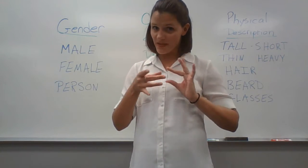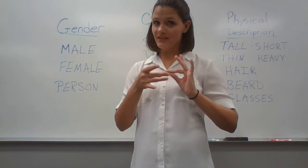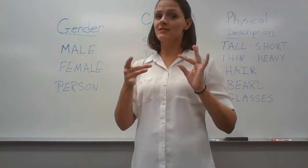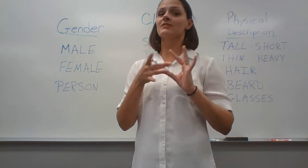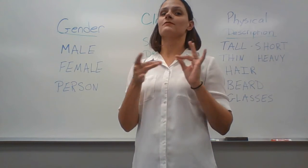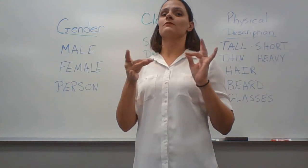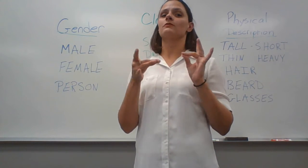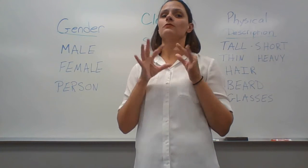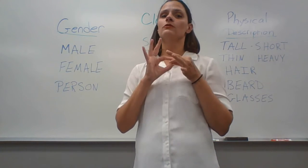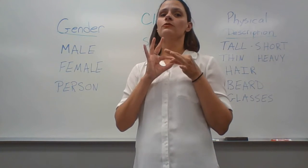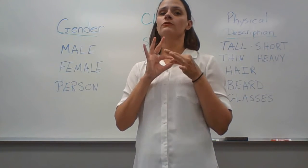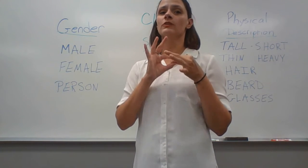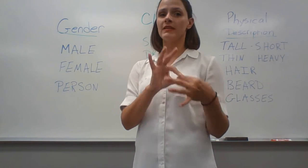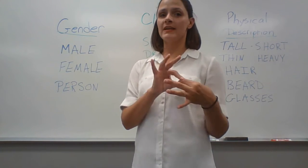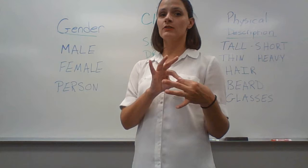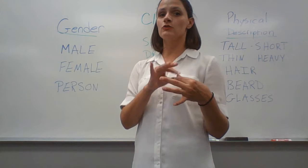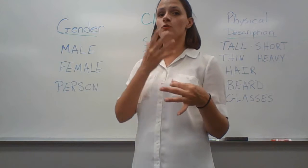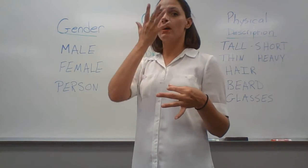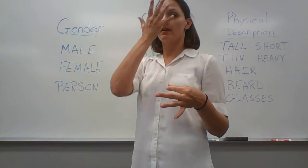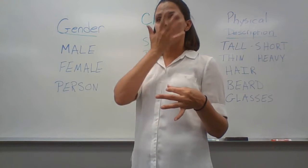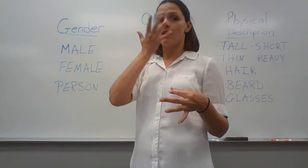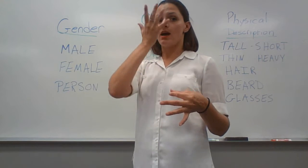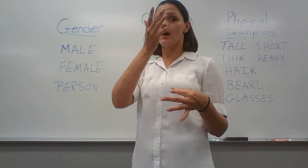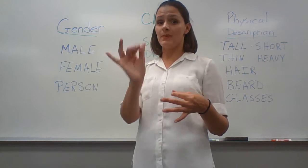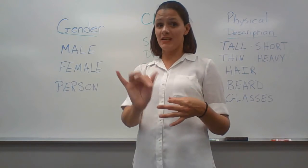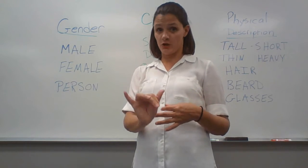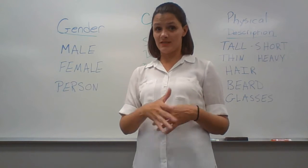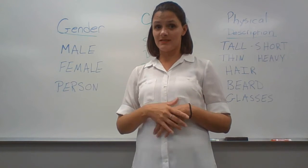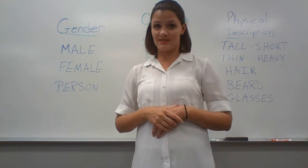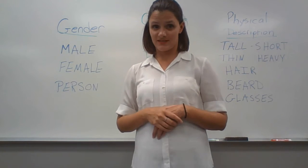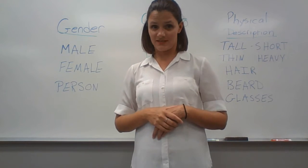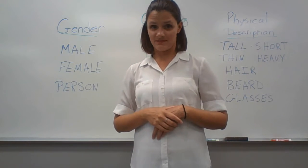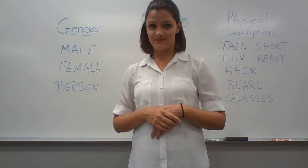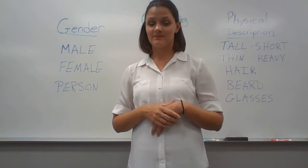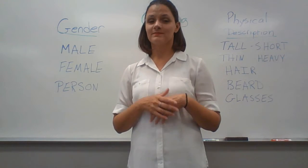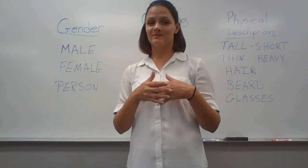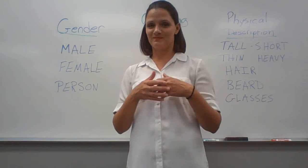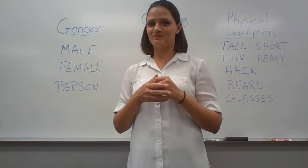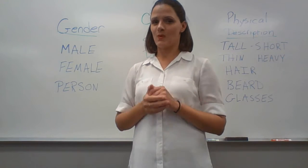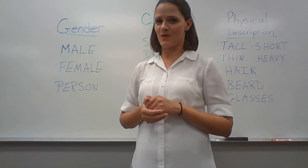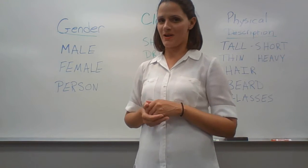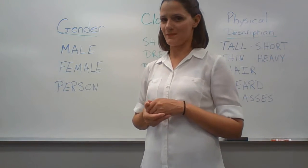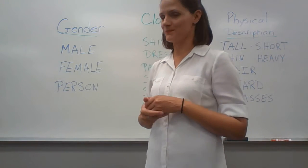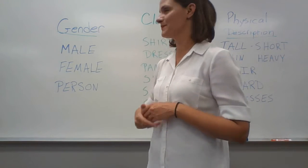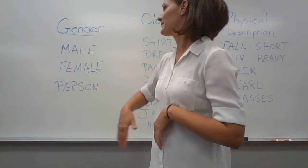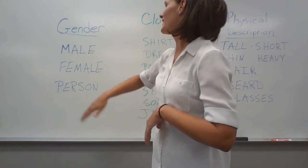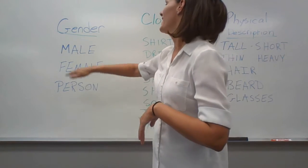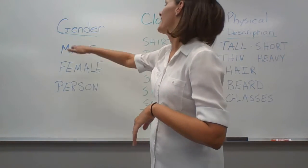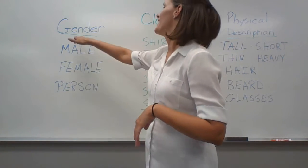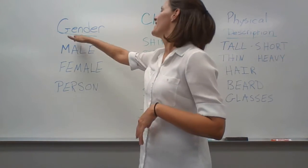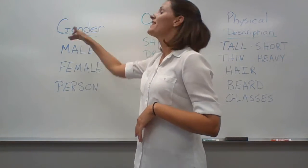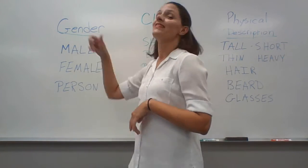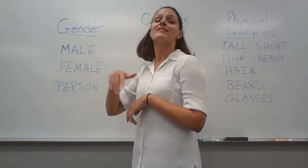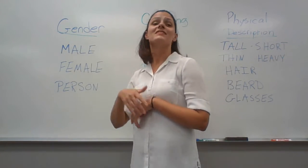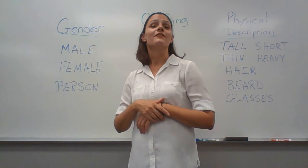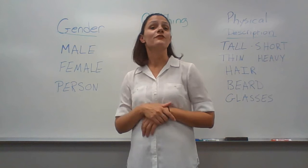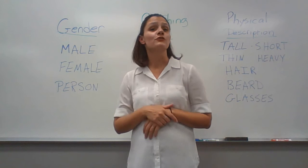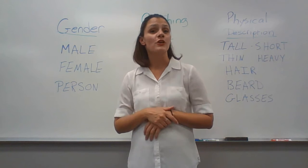comment related to appearance. Okay. The sign for